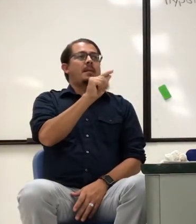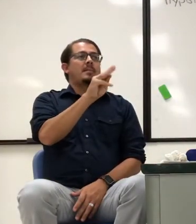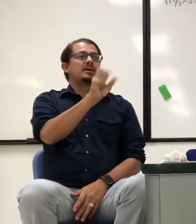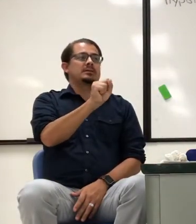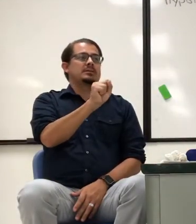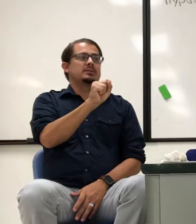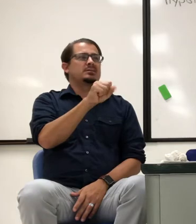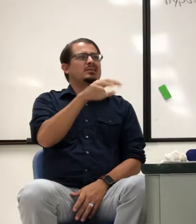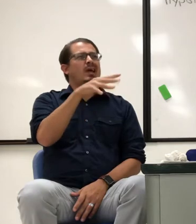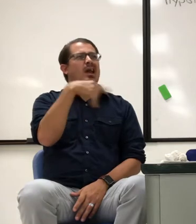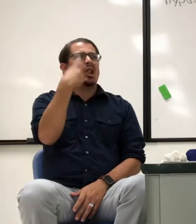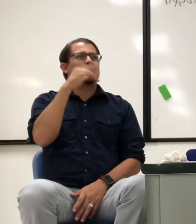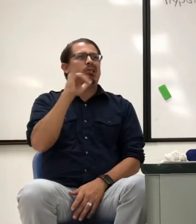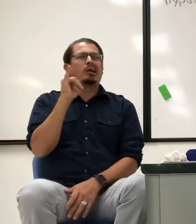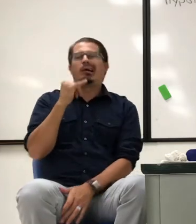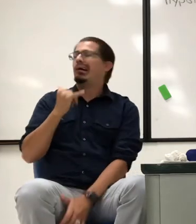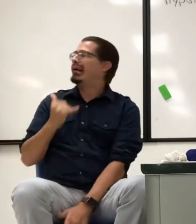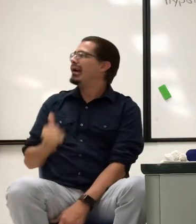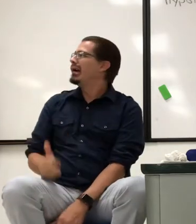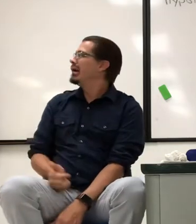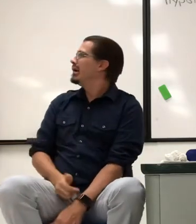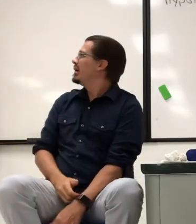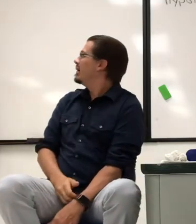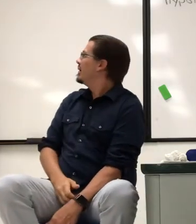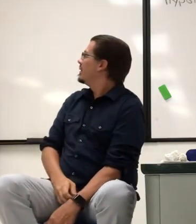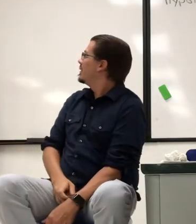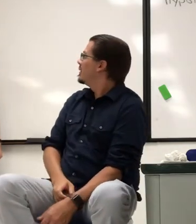Kind of look like